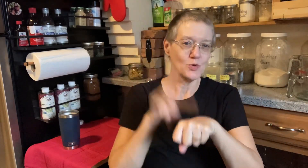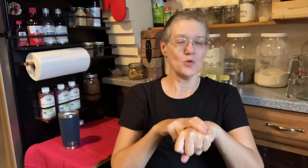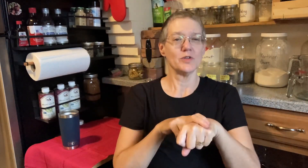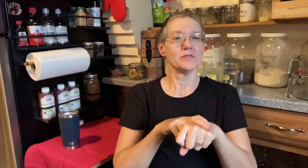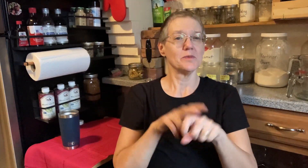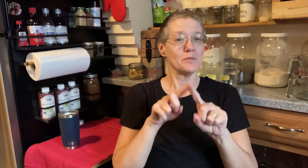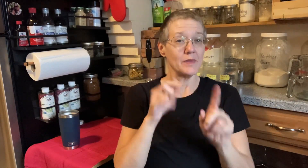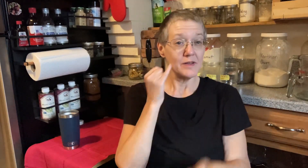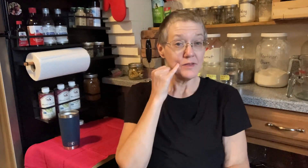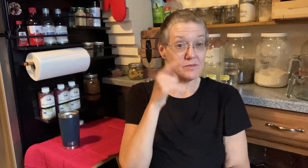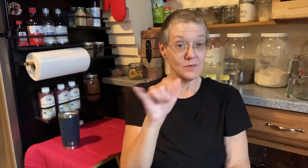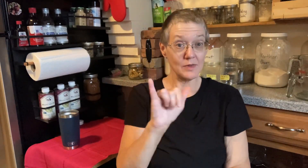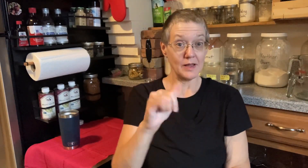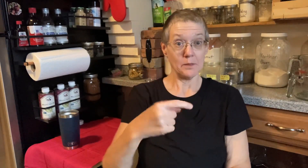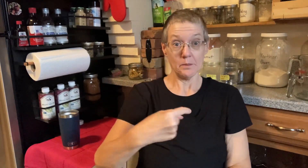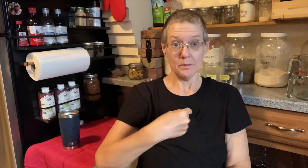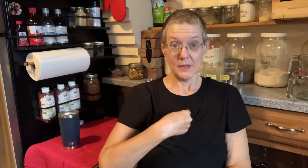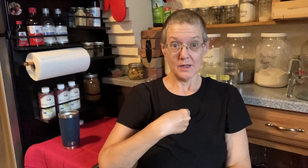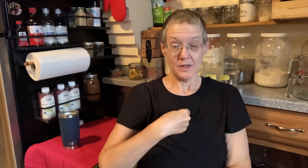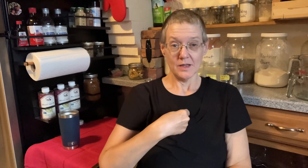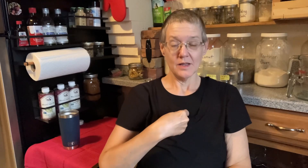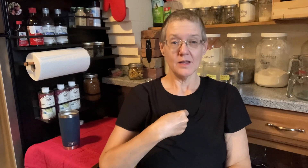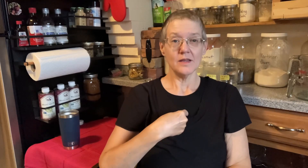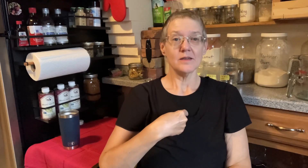times, you've got to have desserts, right?